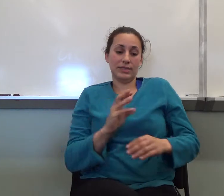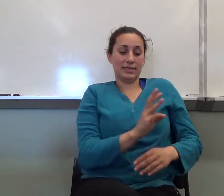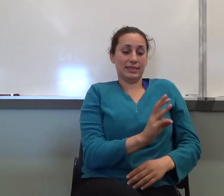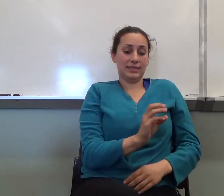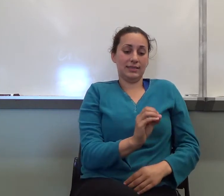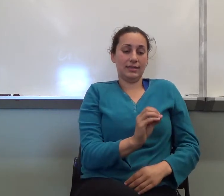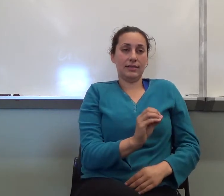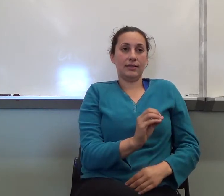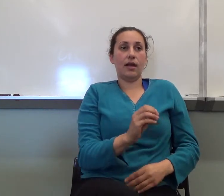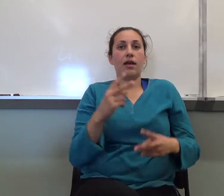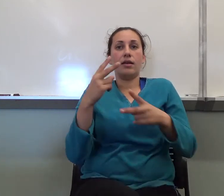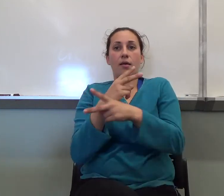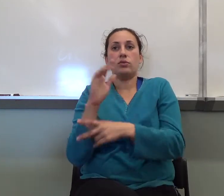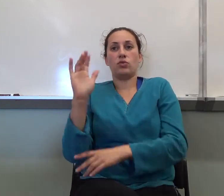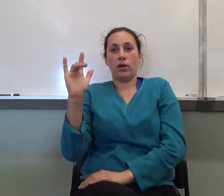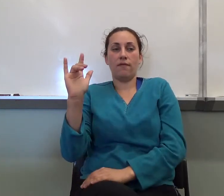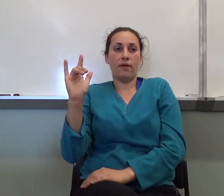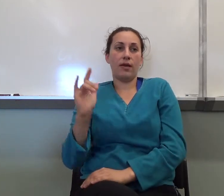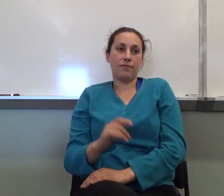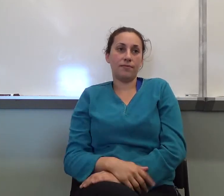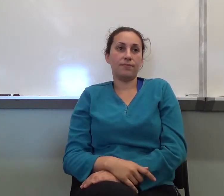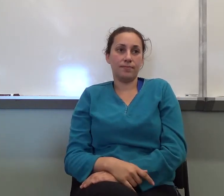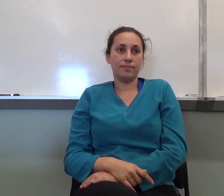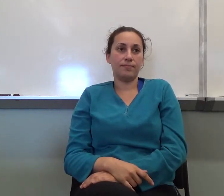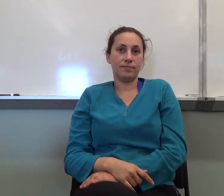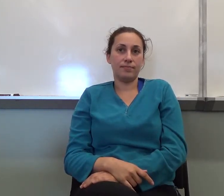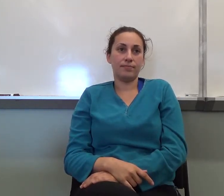25. This becomes 1,500.